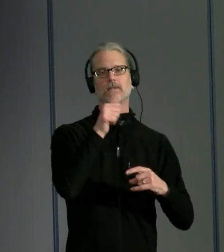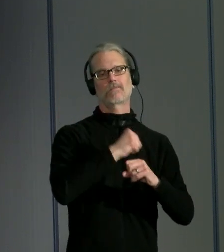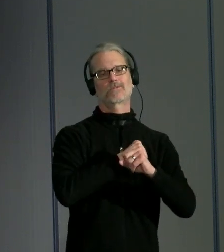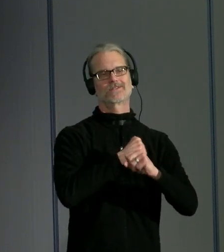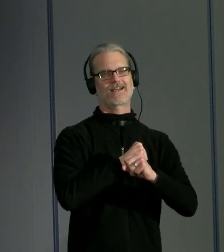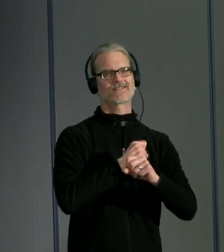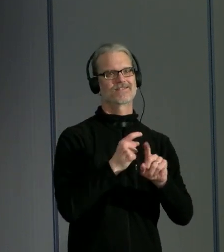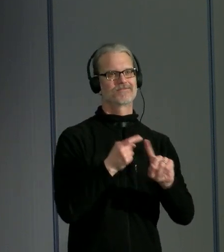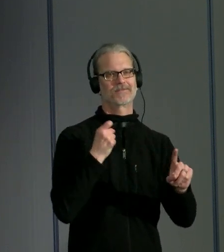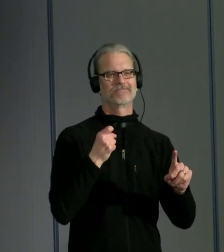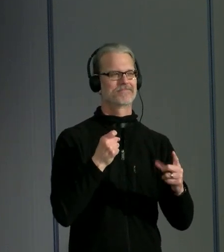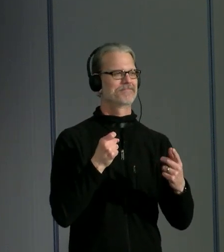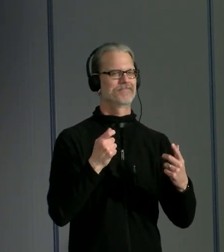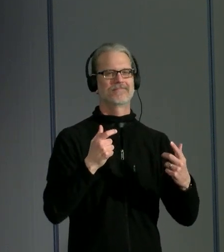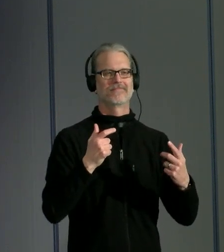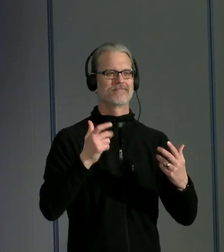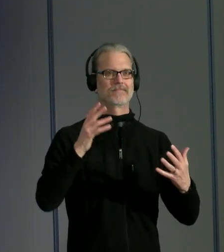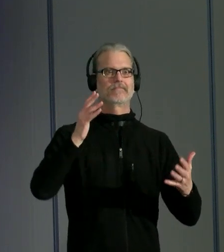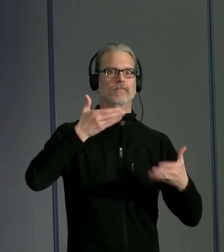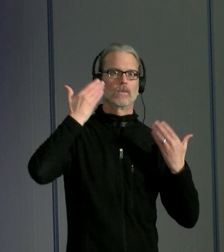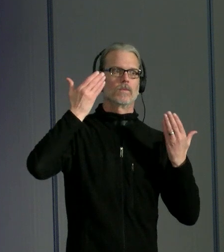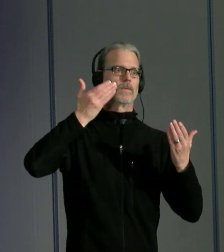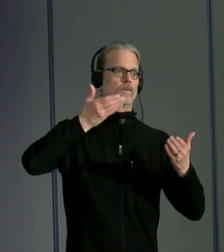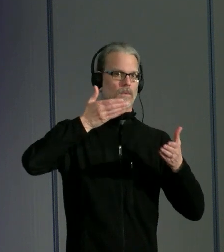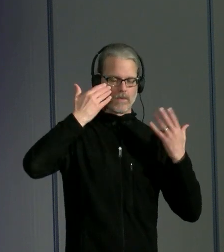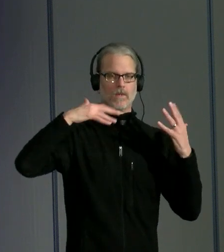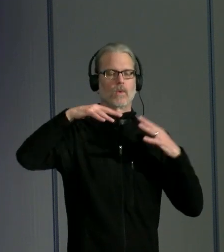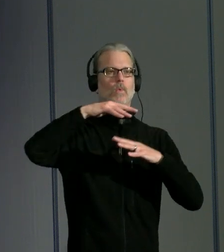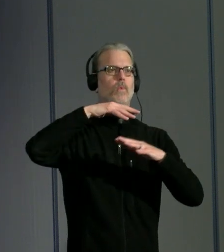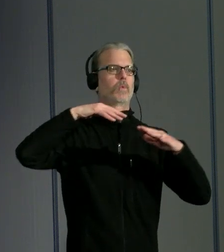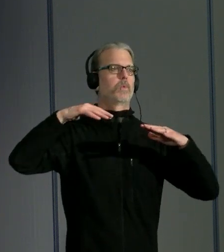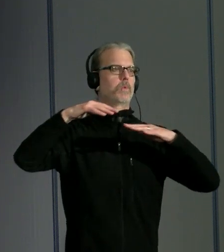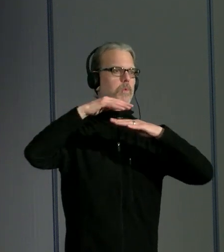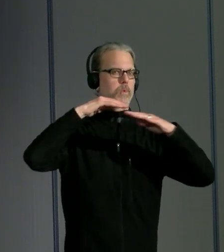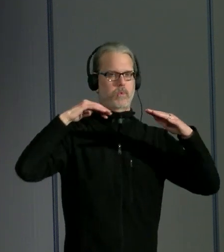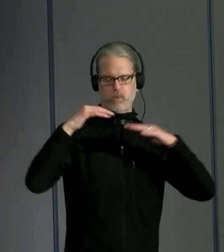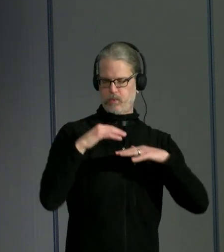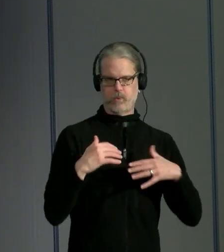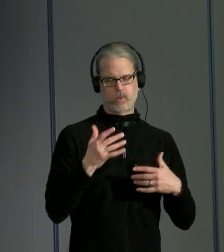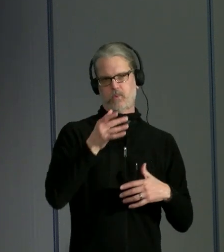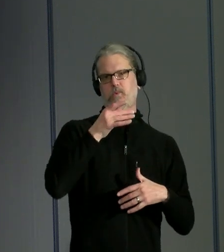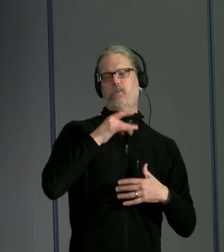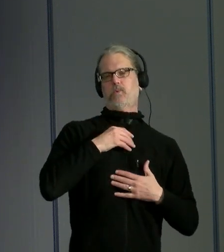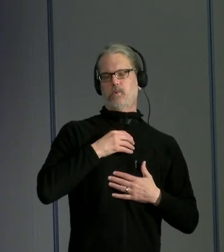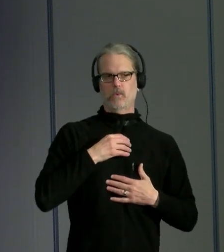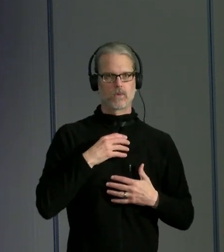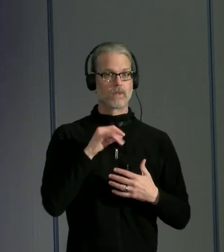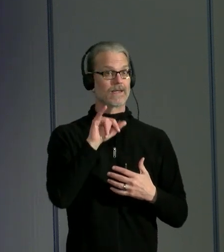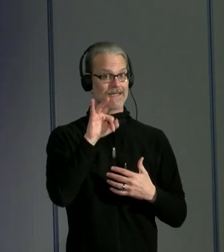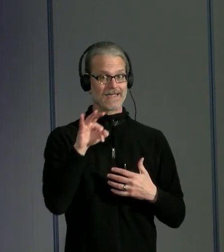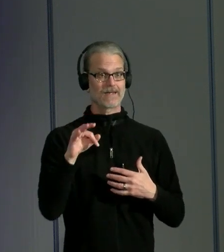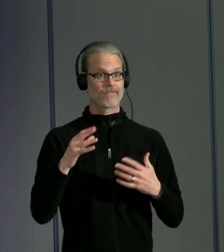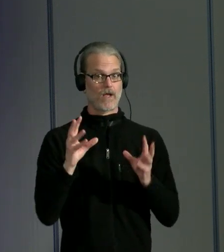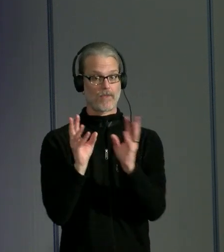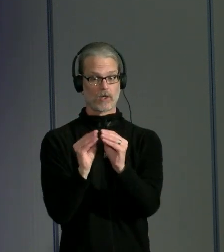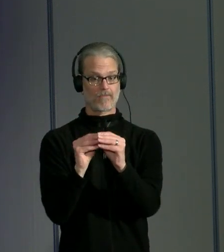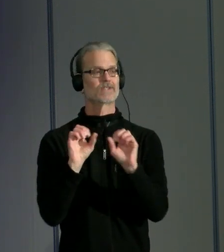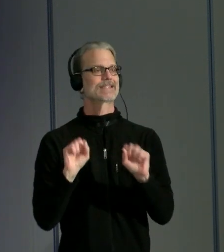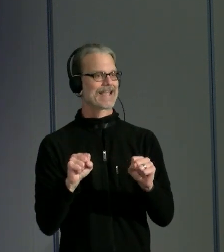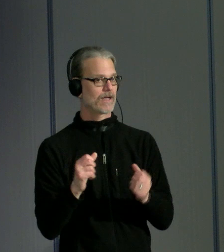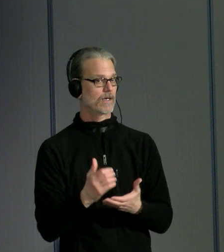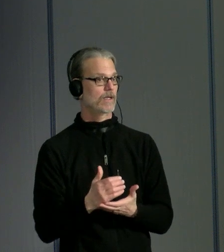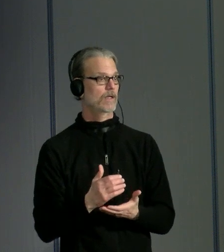someone from overwhelming fragrances in their environment. If a conference venue can improve ventilation in any